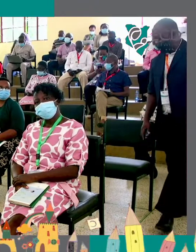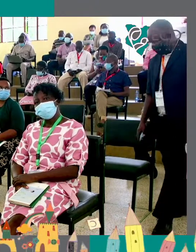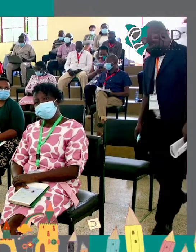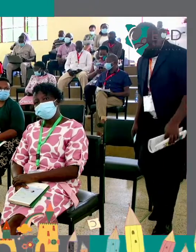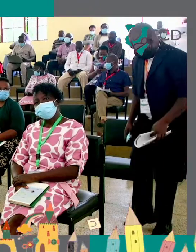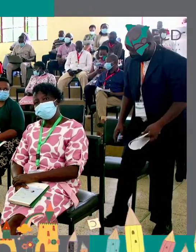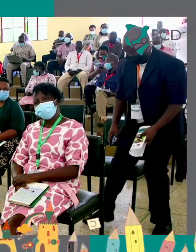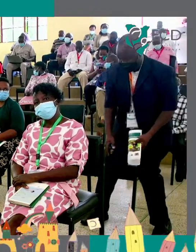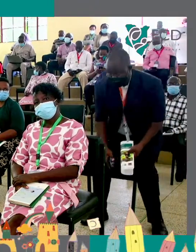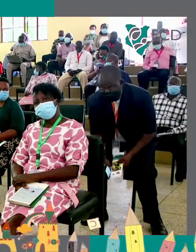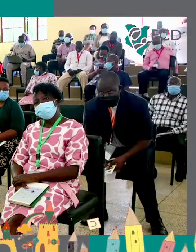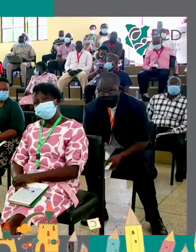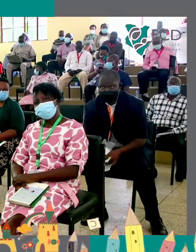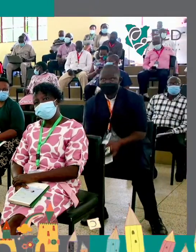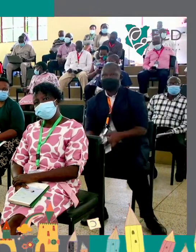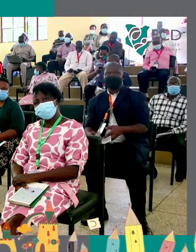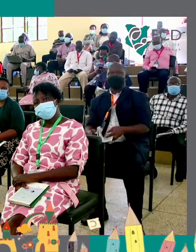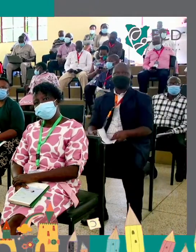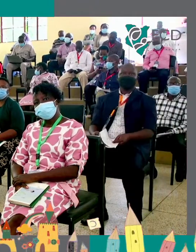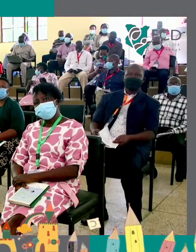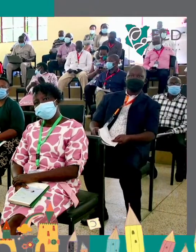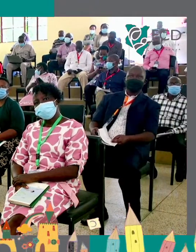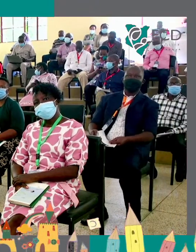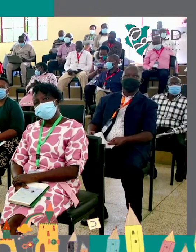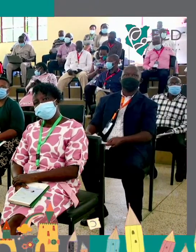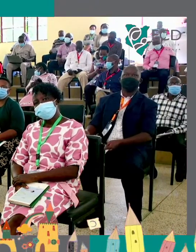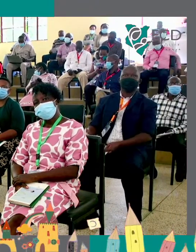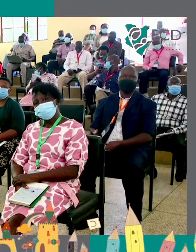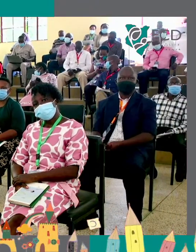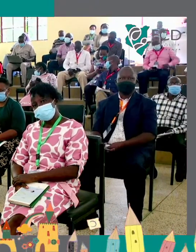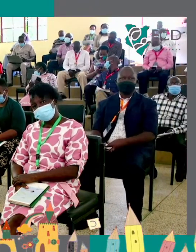Yes, Guinea. They're just normal children.